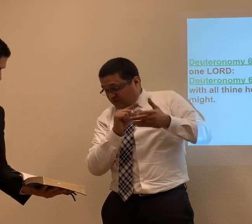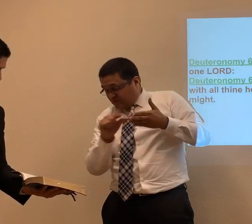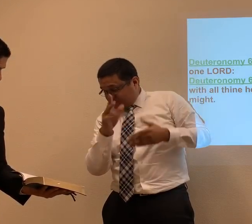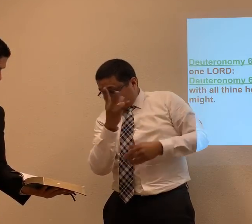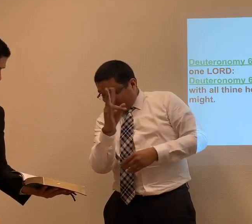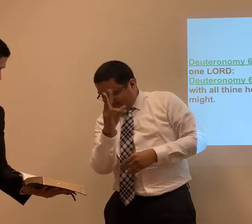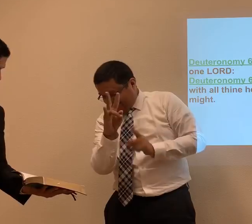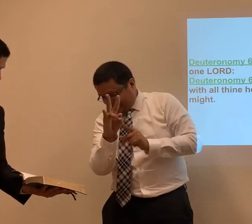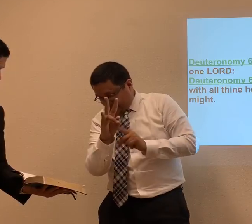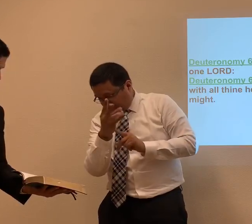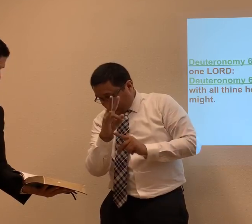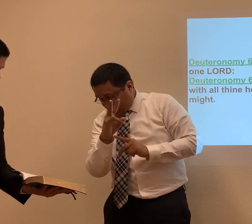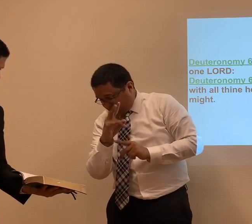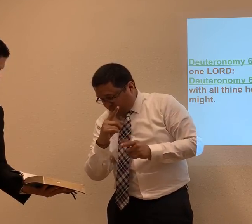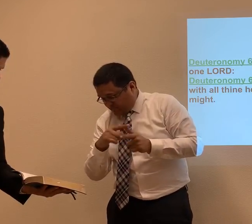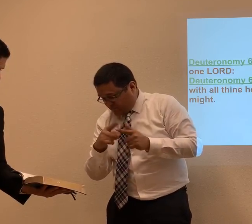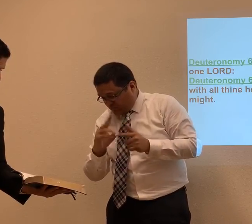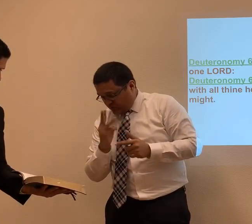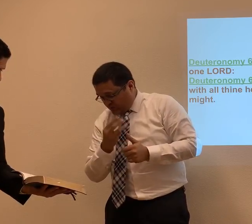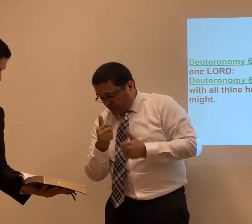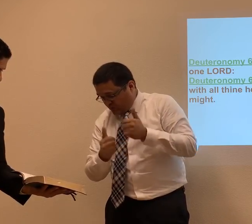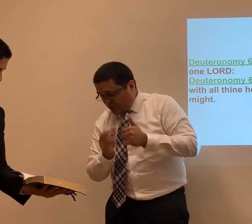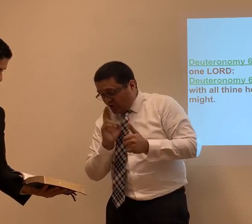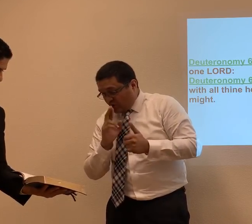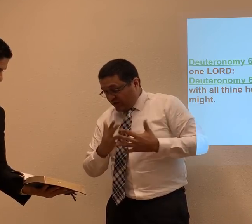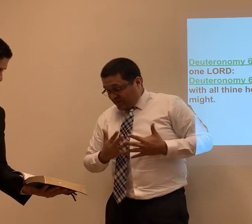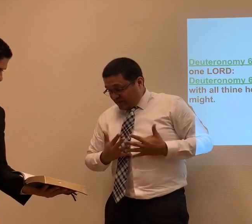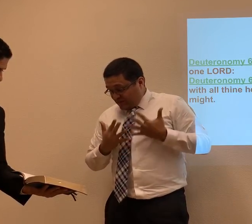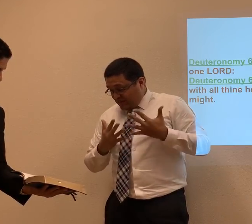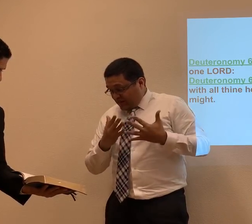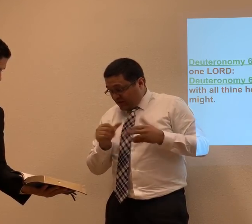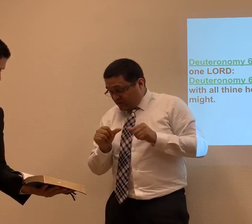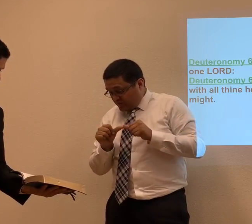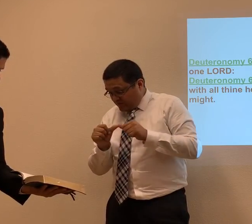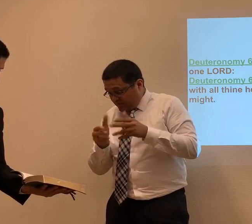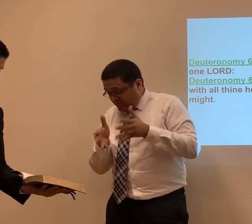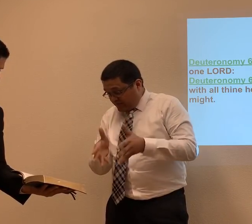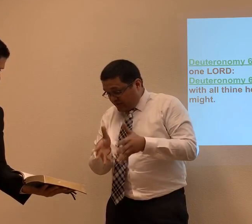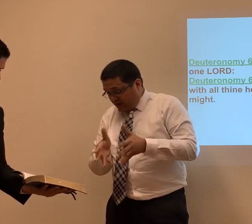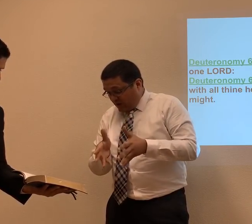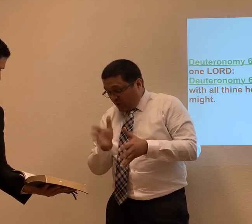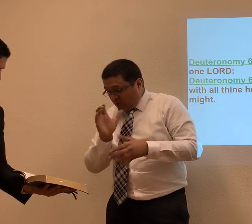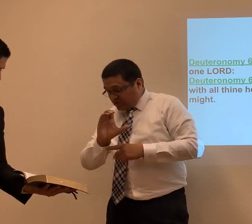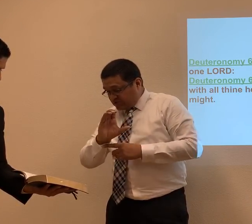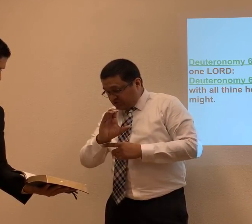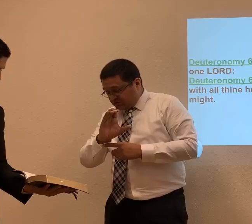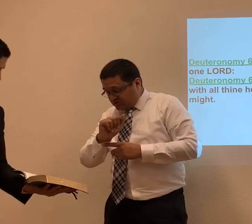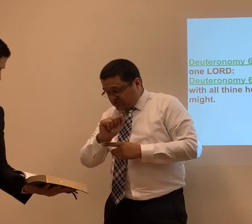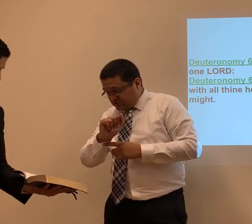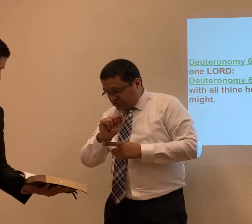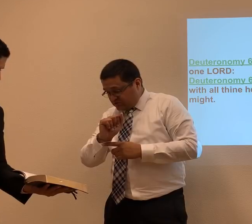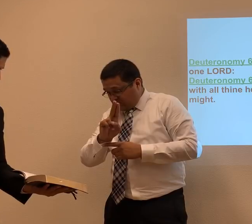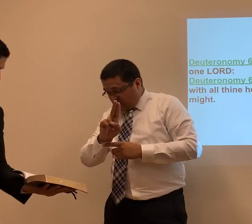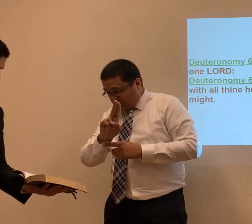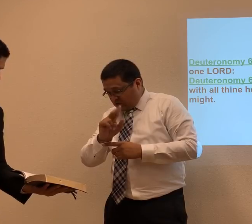And those that are dead in Christ shall be raised first, and they that which are alive and remain shall be